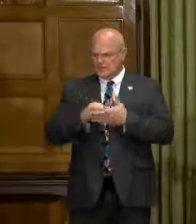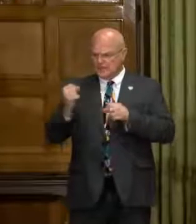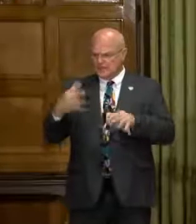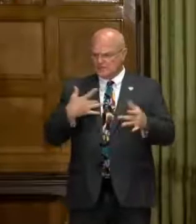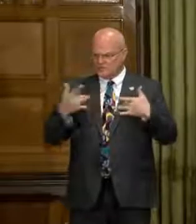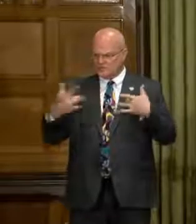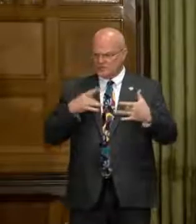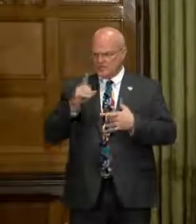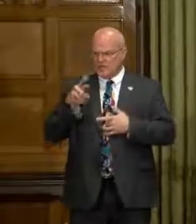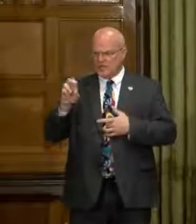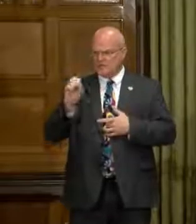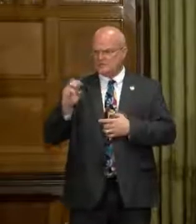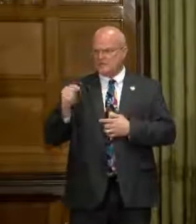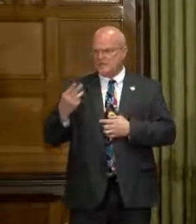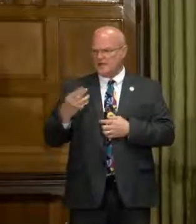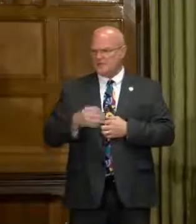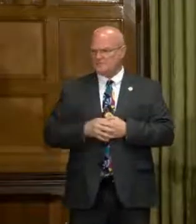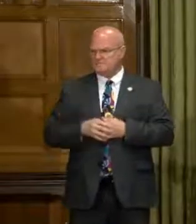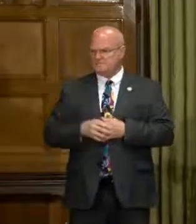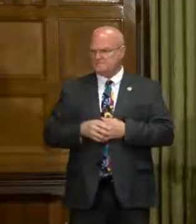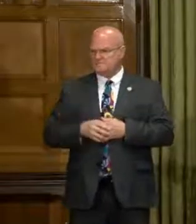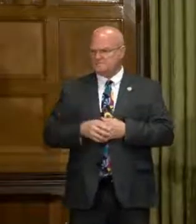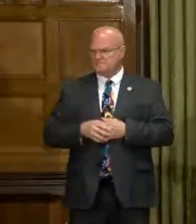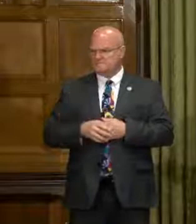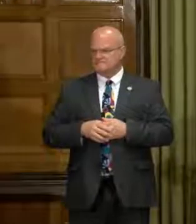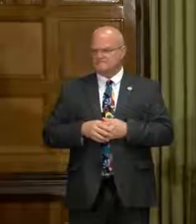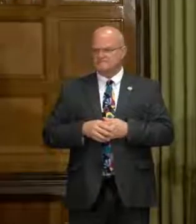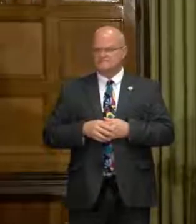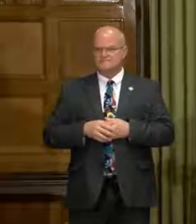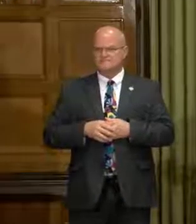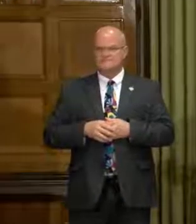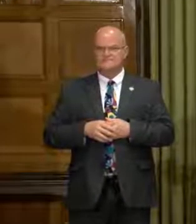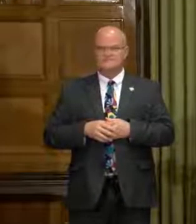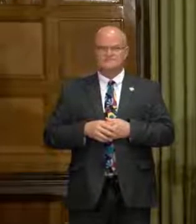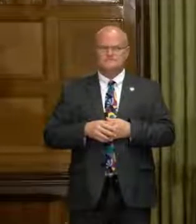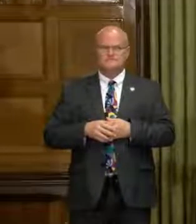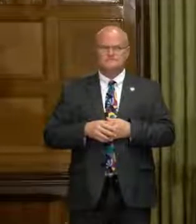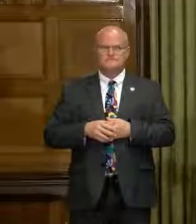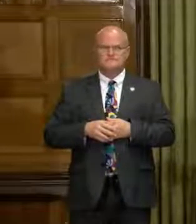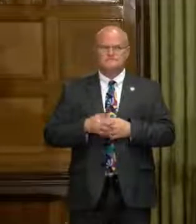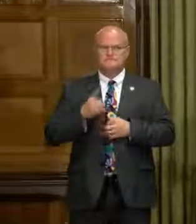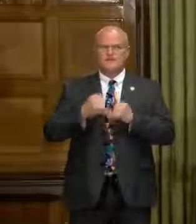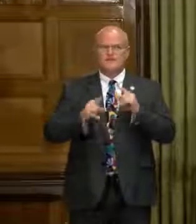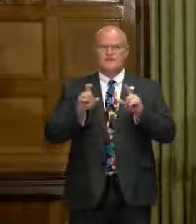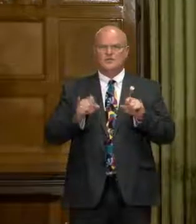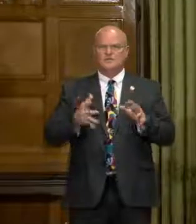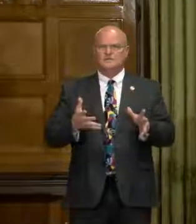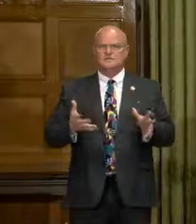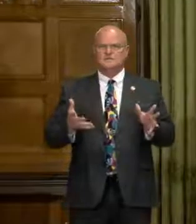caused you concern, Dr. Smith? One final question.